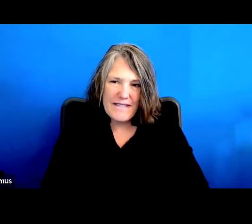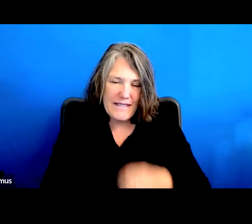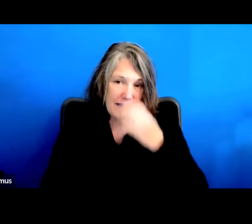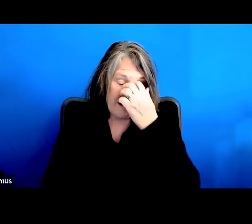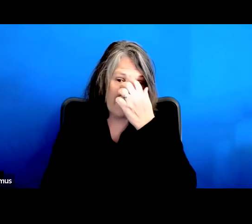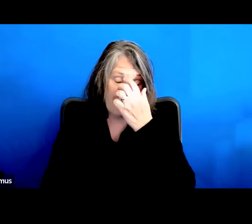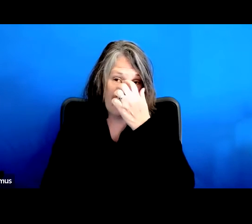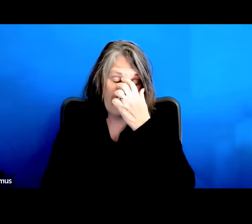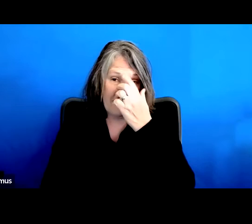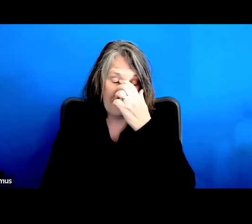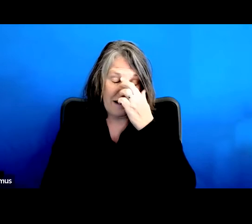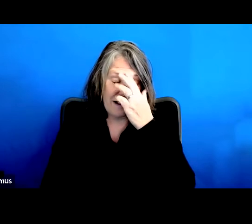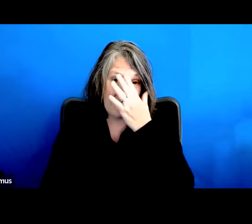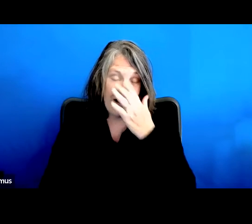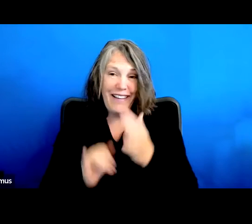I was muted still.